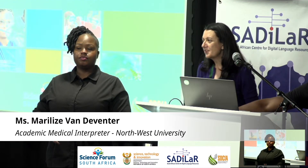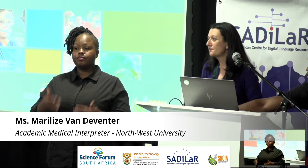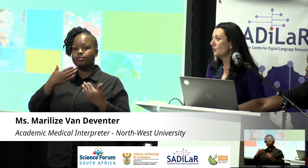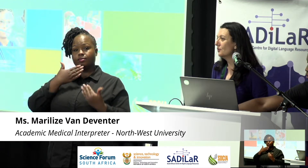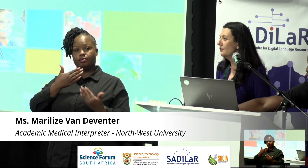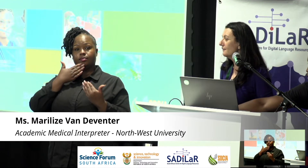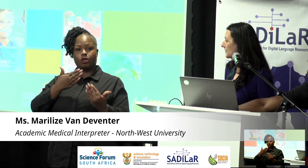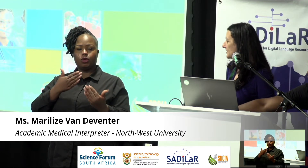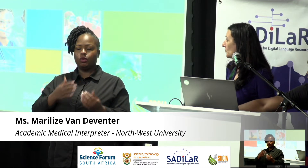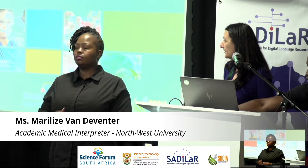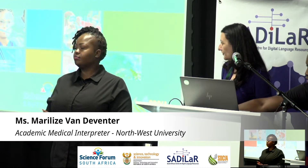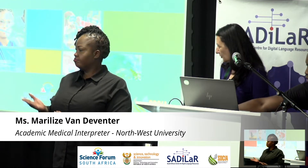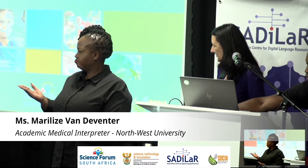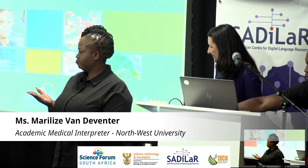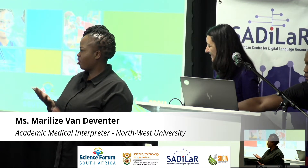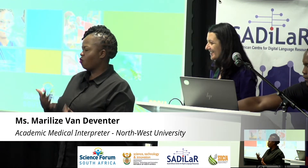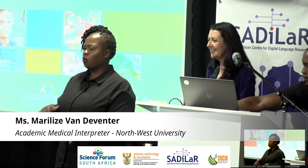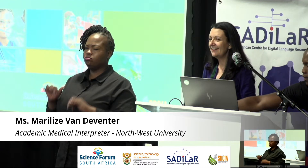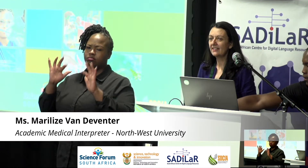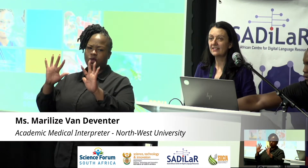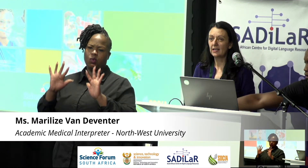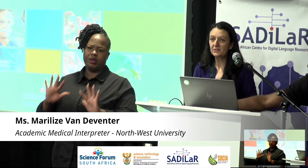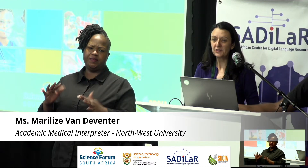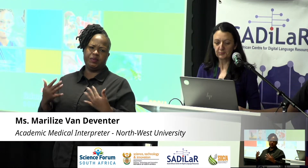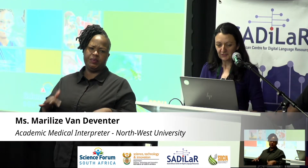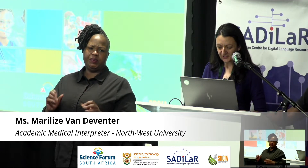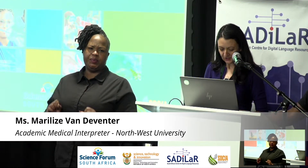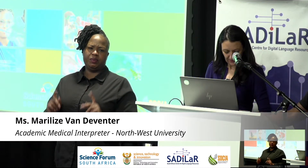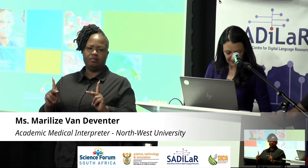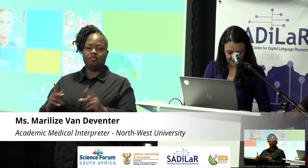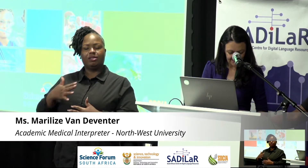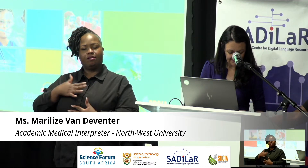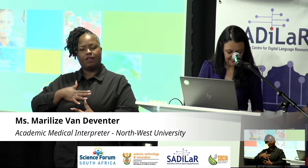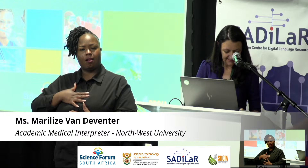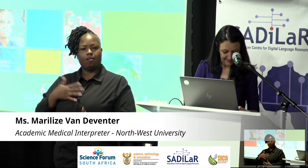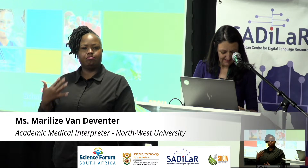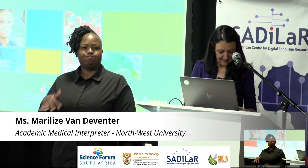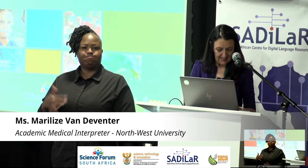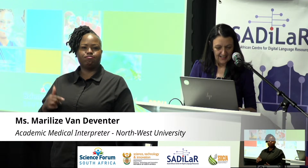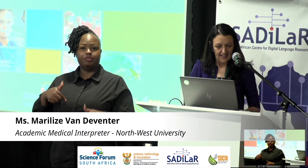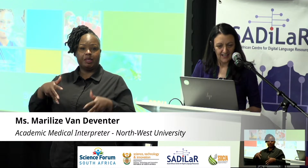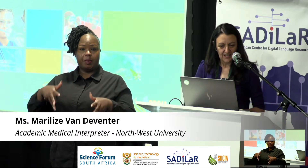Thank you very much for this wonderful opportunity. It's an absolute privilege to be here.